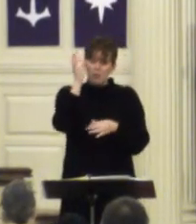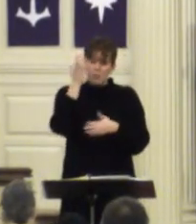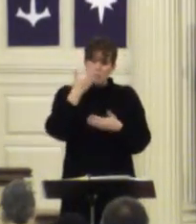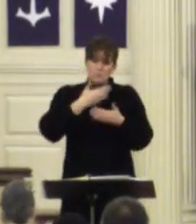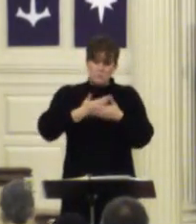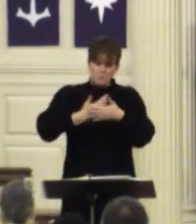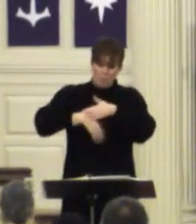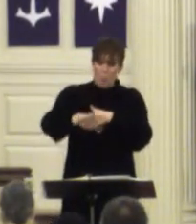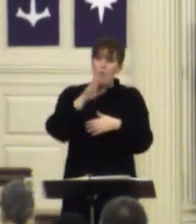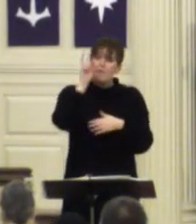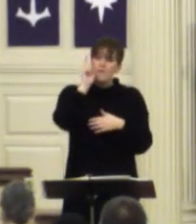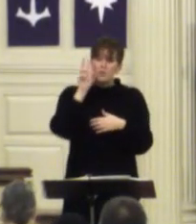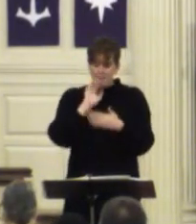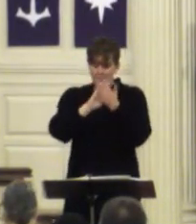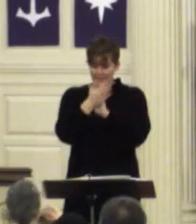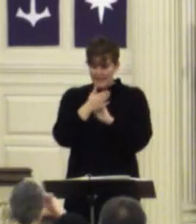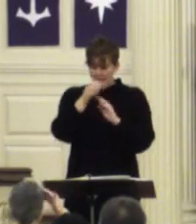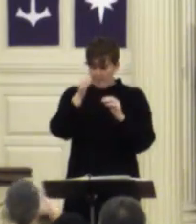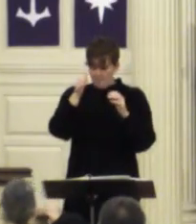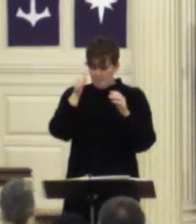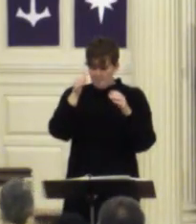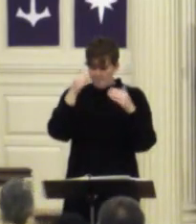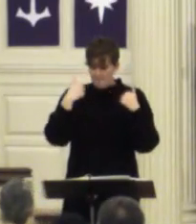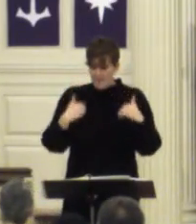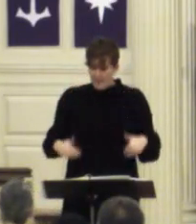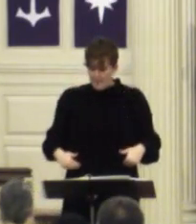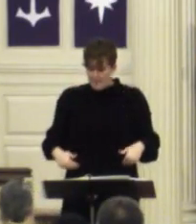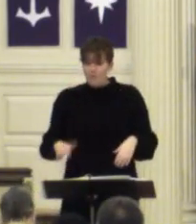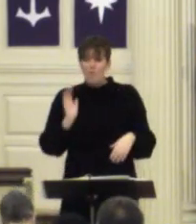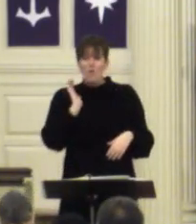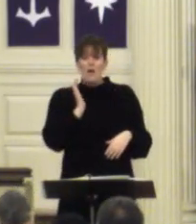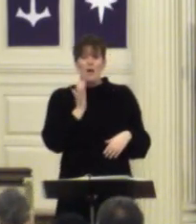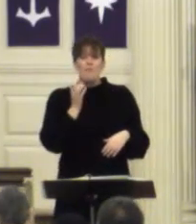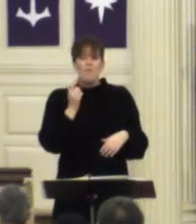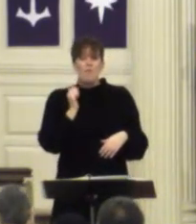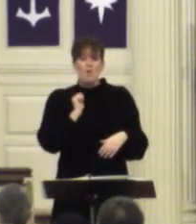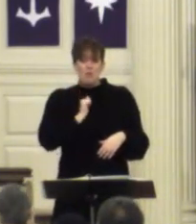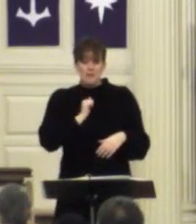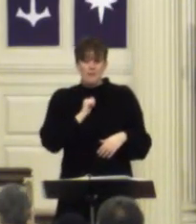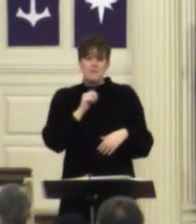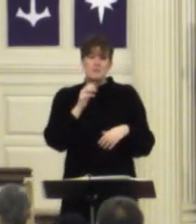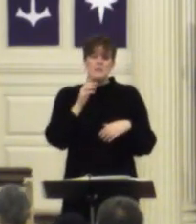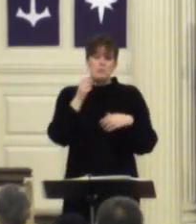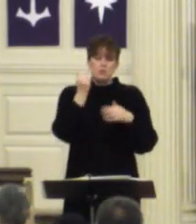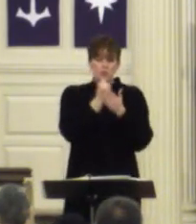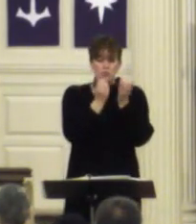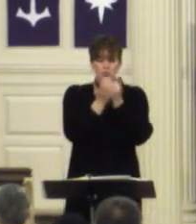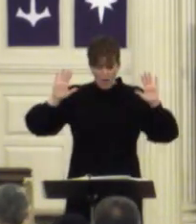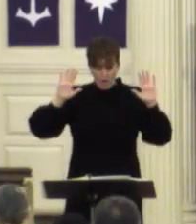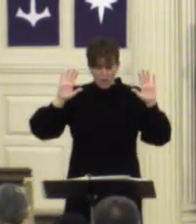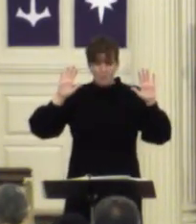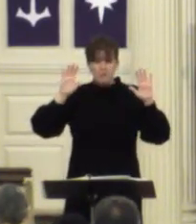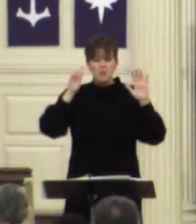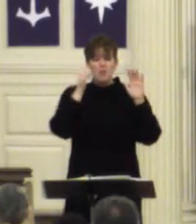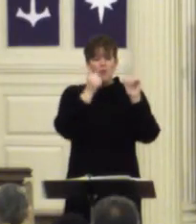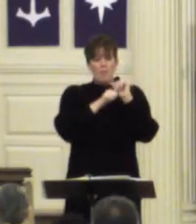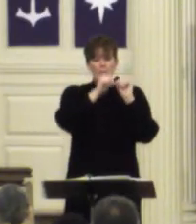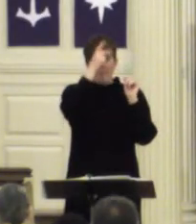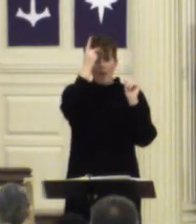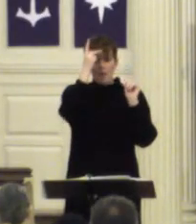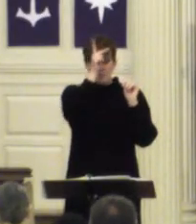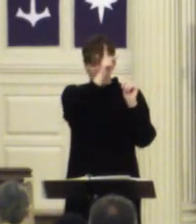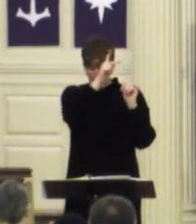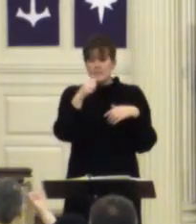Virgin Mary, and became man. For our sake he was crucified under Pontius Pilate. He suffered death and